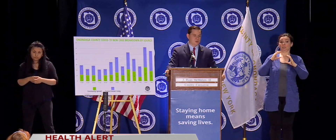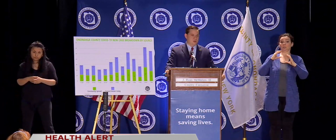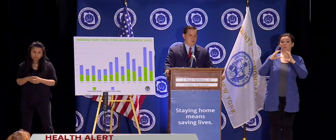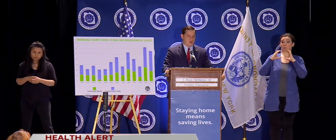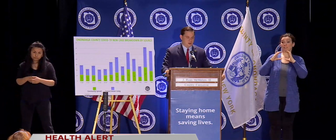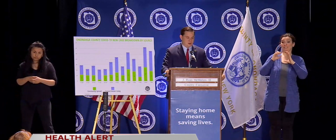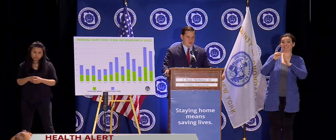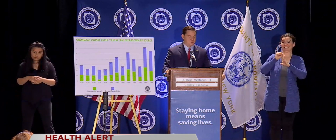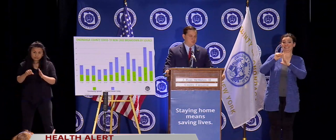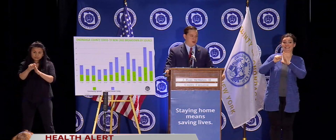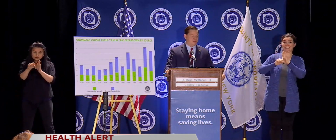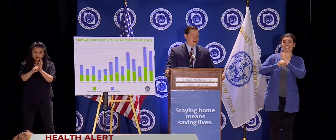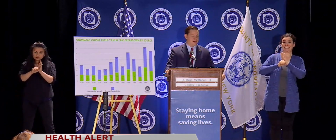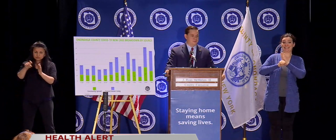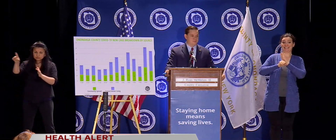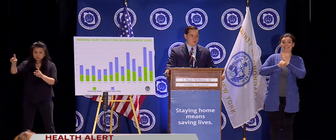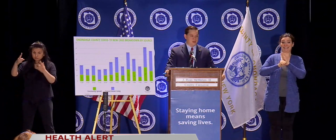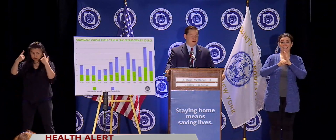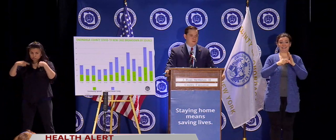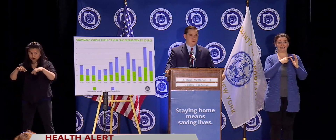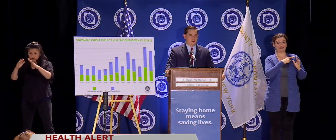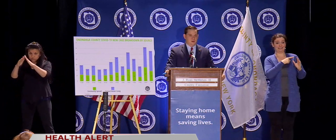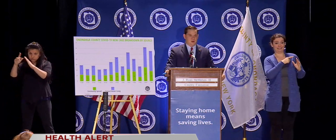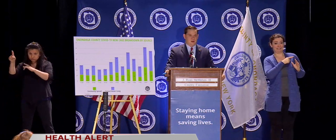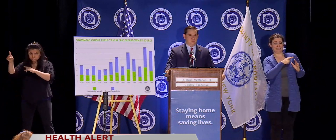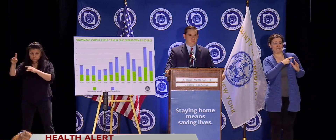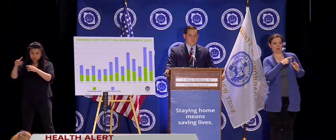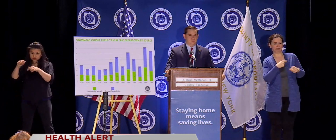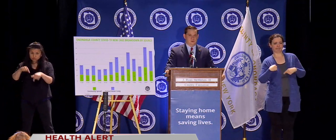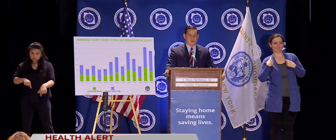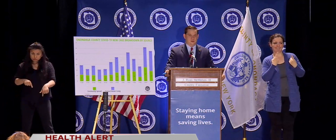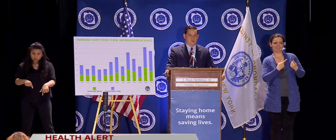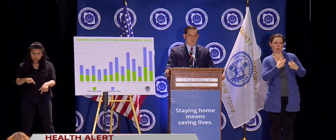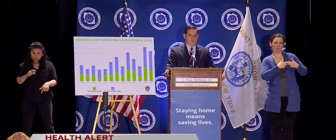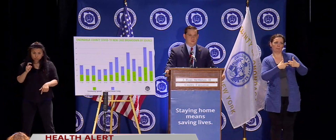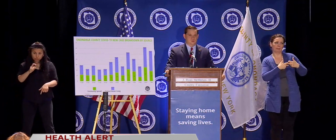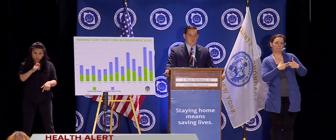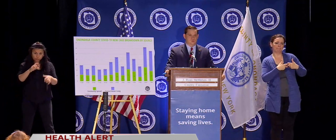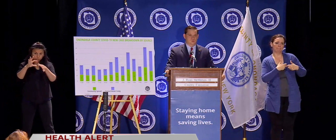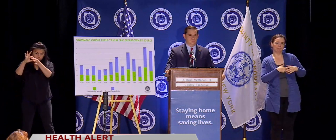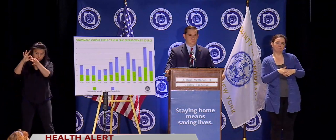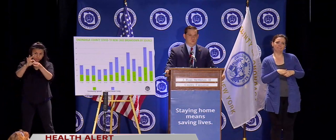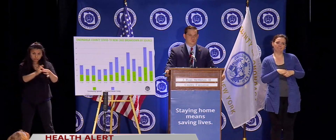homes has been problematic, and I think